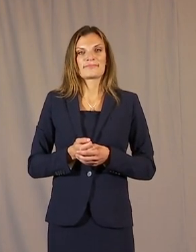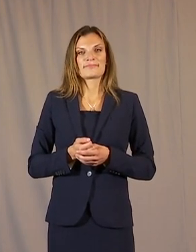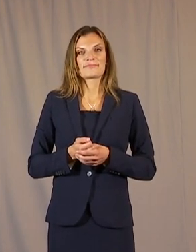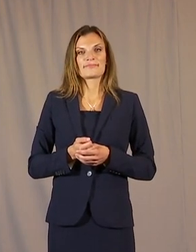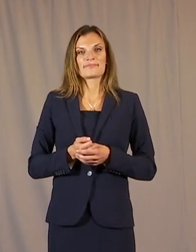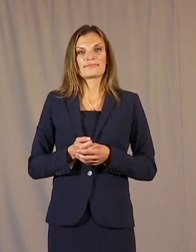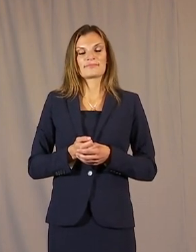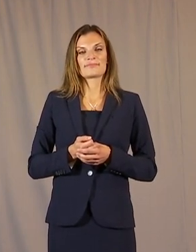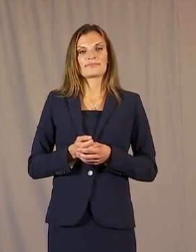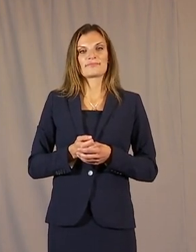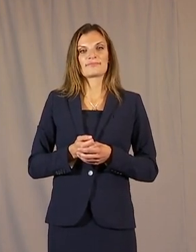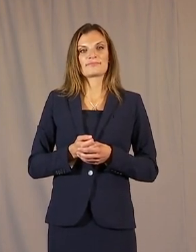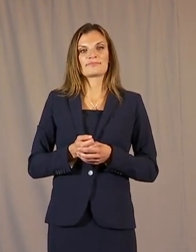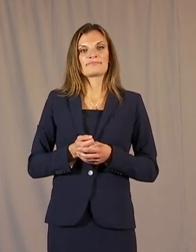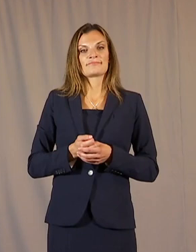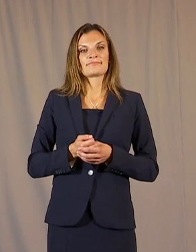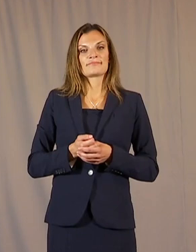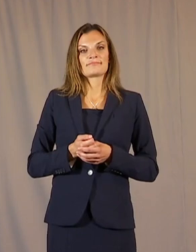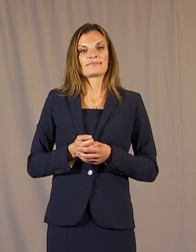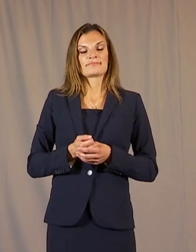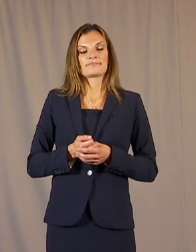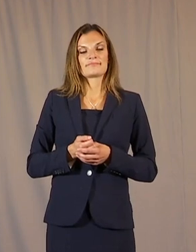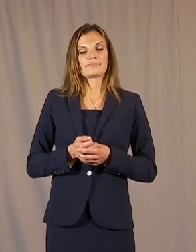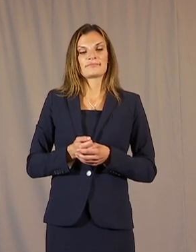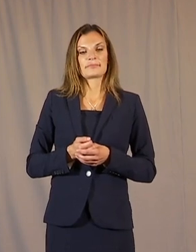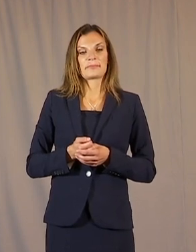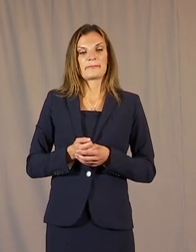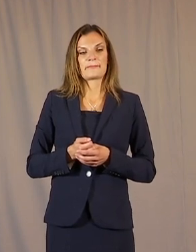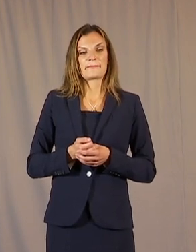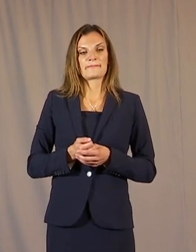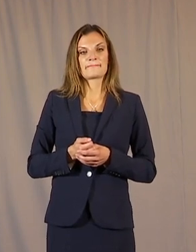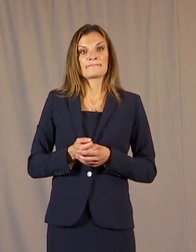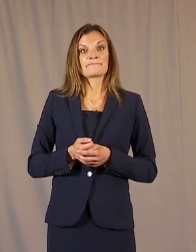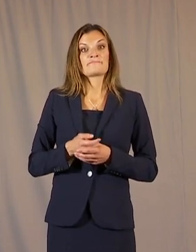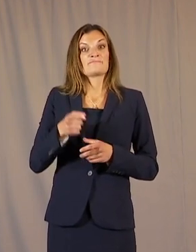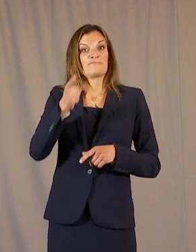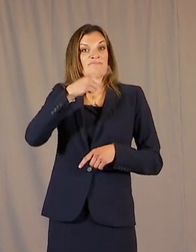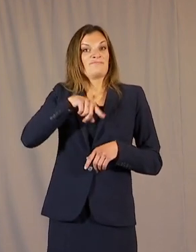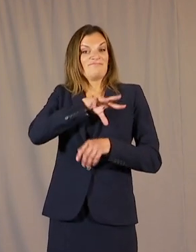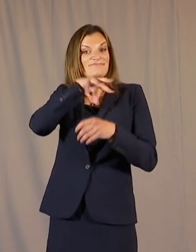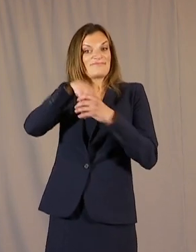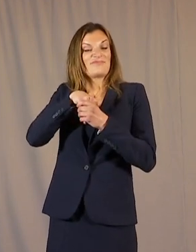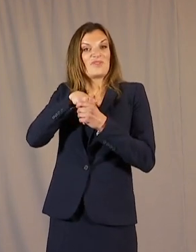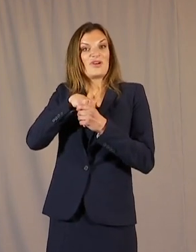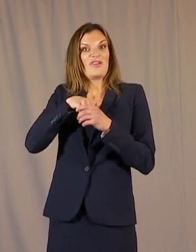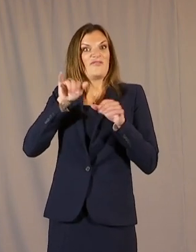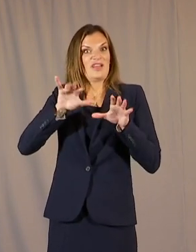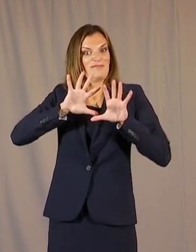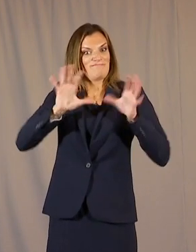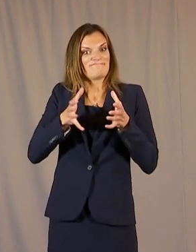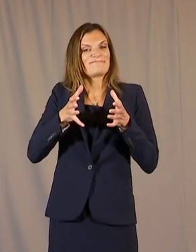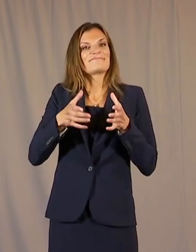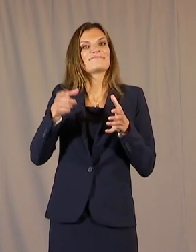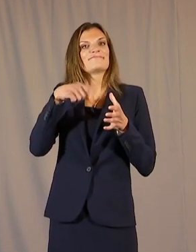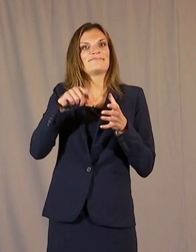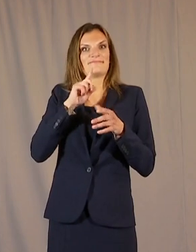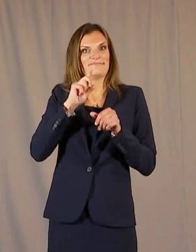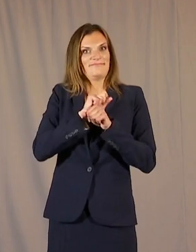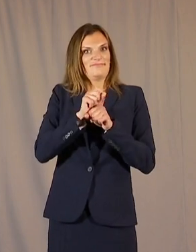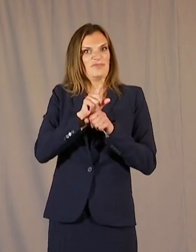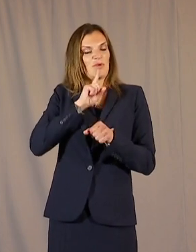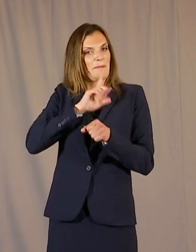and equally important is the people who were there were committed. I mean, they showed up, as I mentioned earlier, every